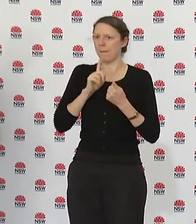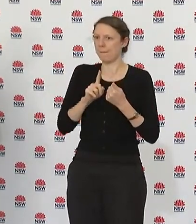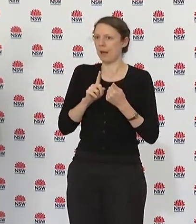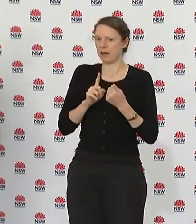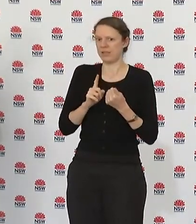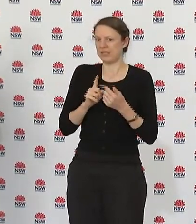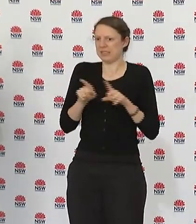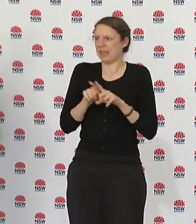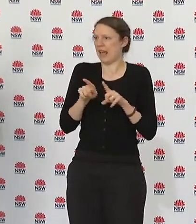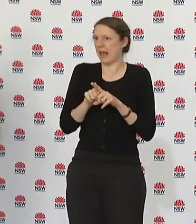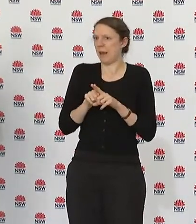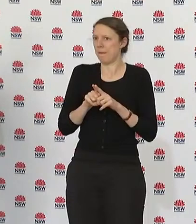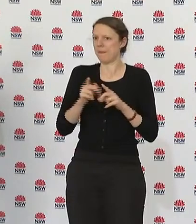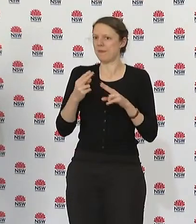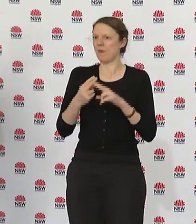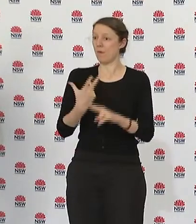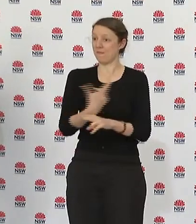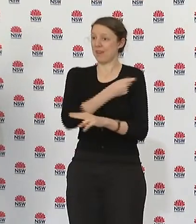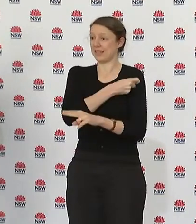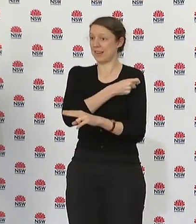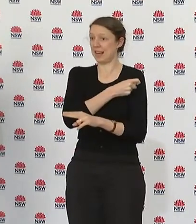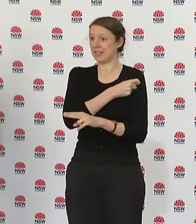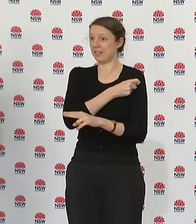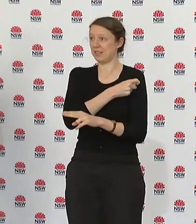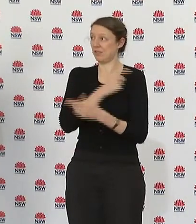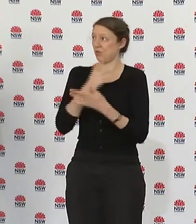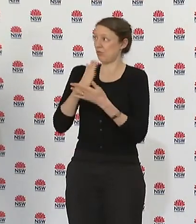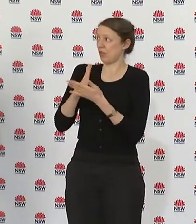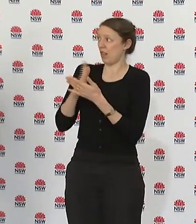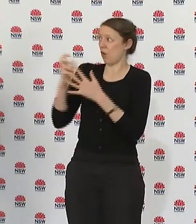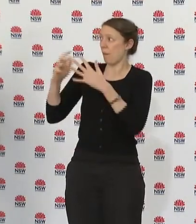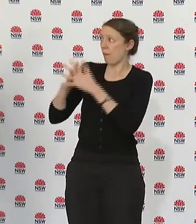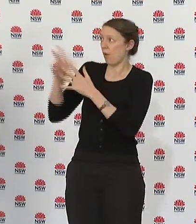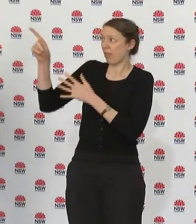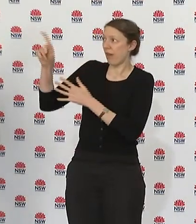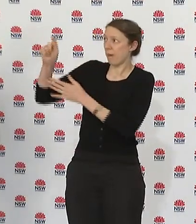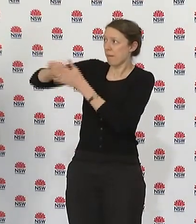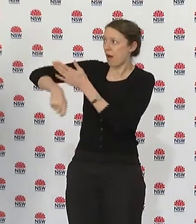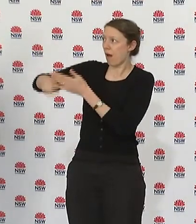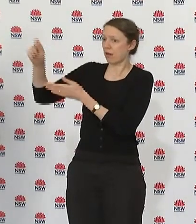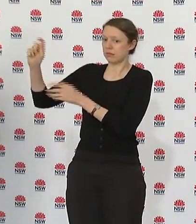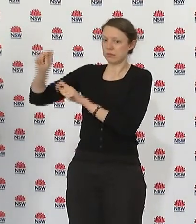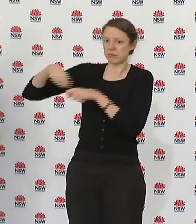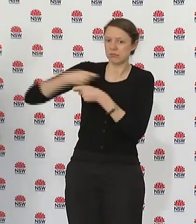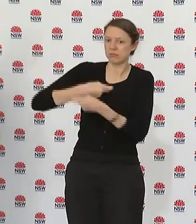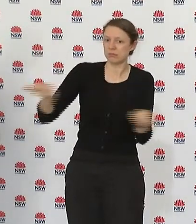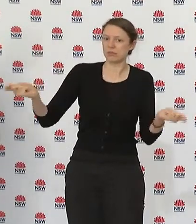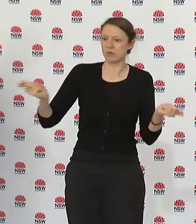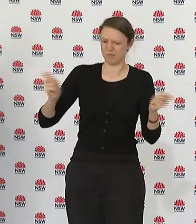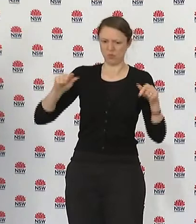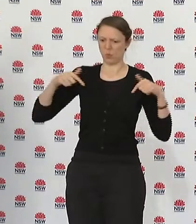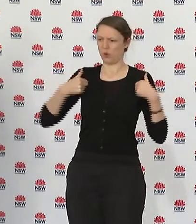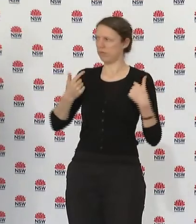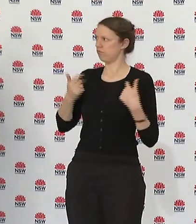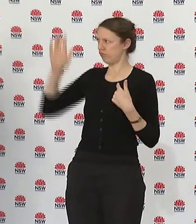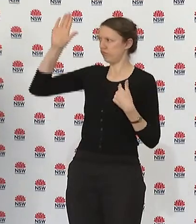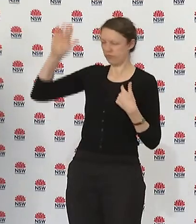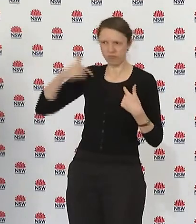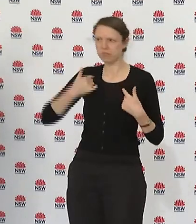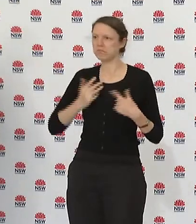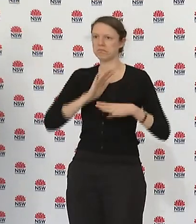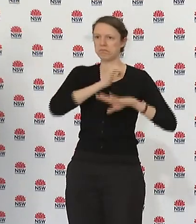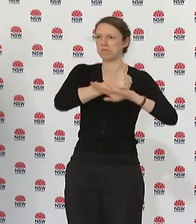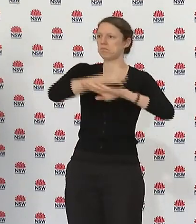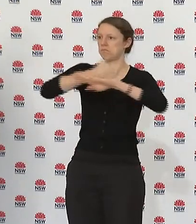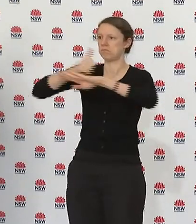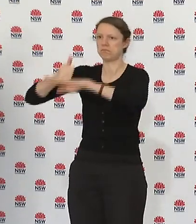hubs that would never have been envisaged previously. That's a lot of time, a lot of money, a lot of effort by a lot of health workers. And